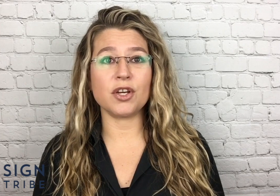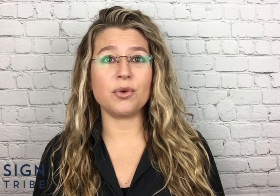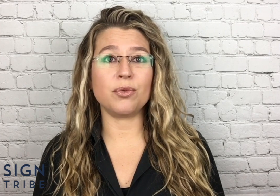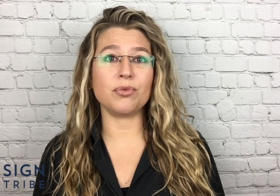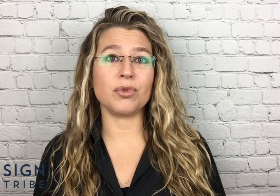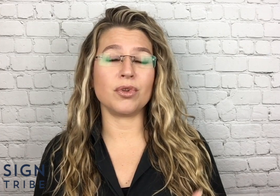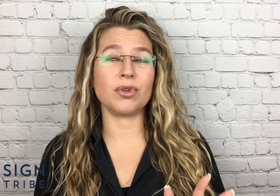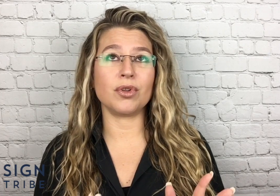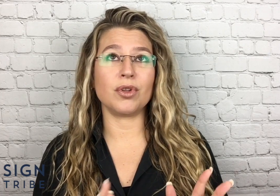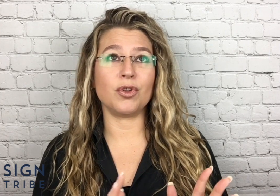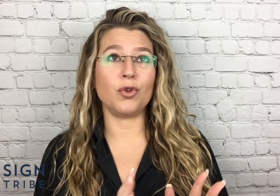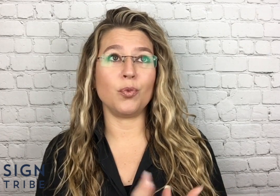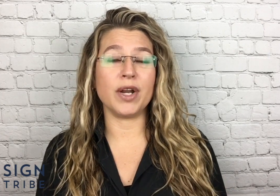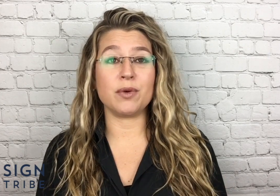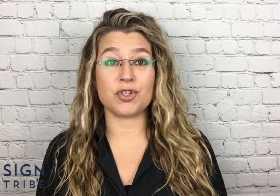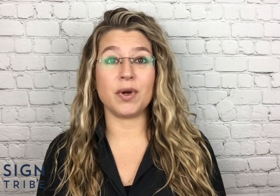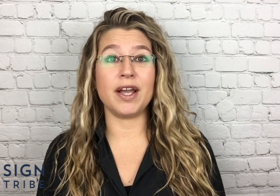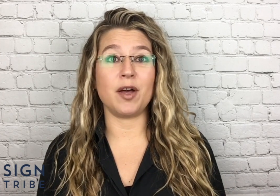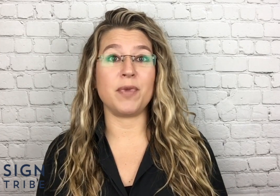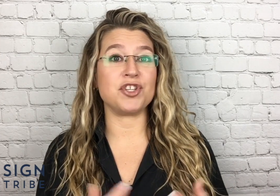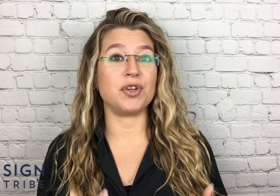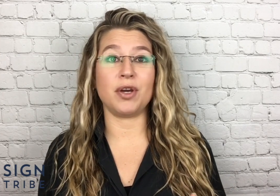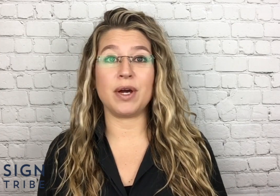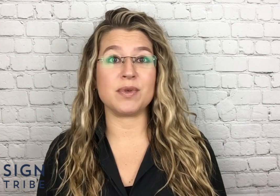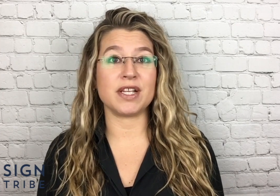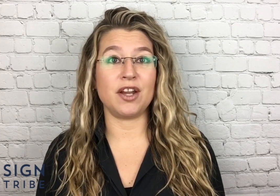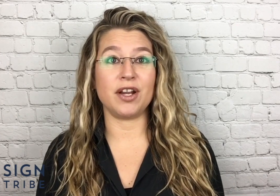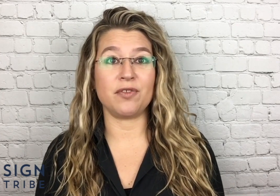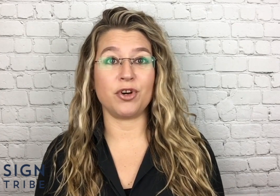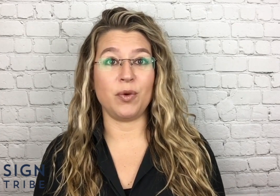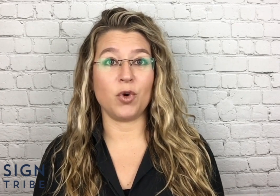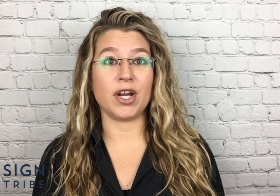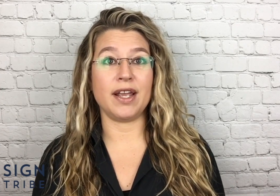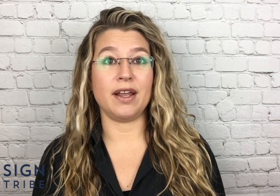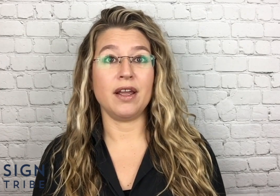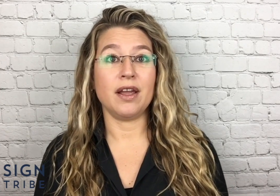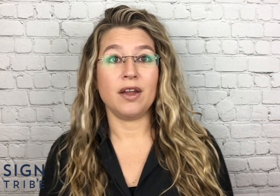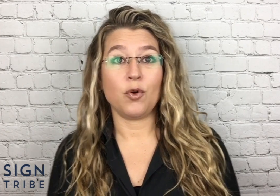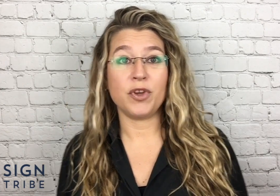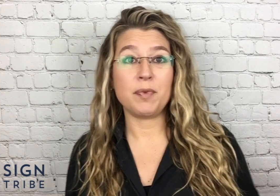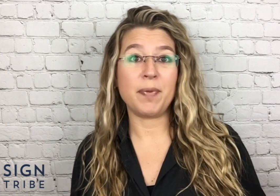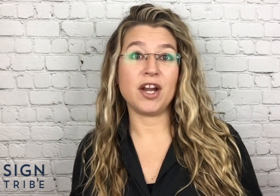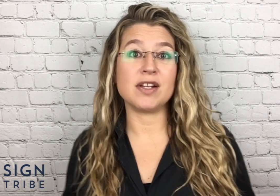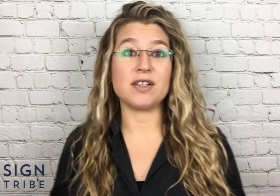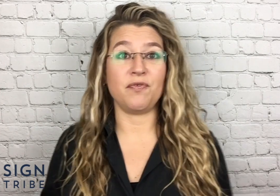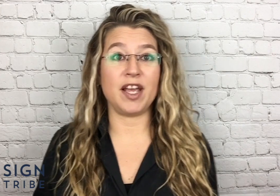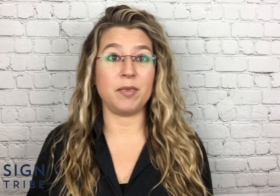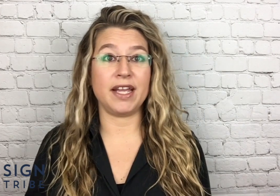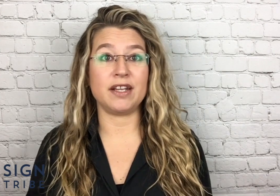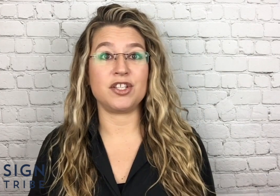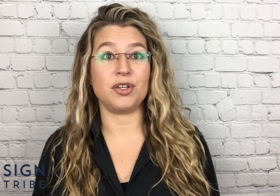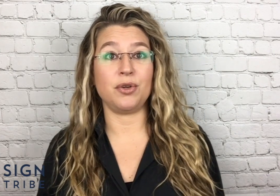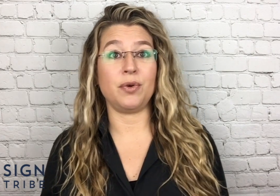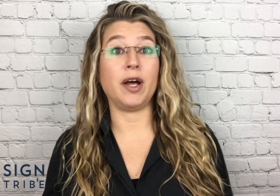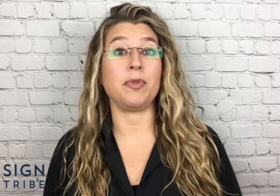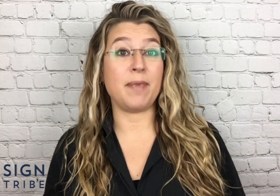So when I was growing up, as you know, I was a caregiver and working with my parents and family to help them out,